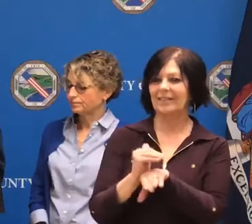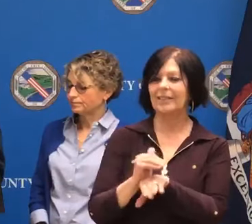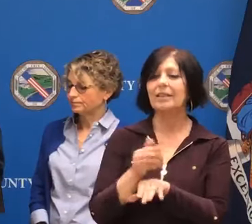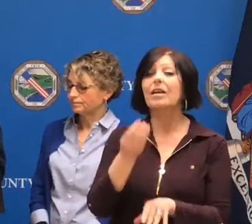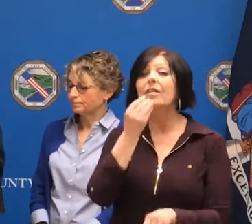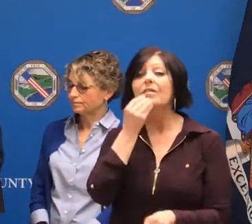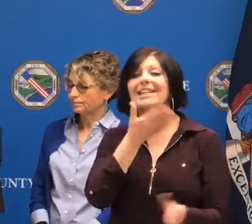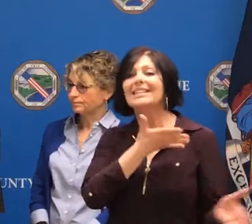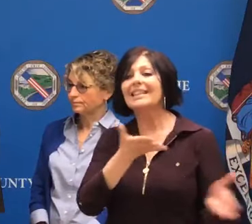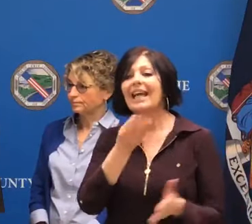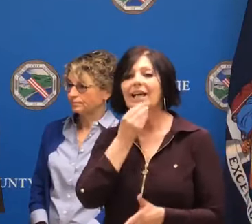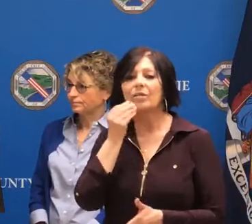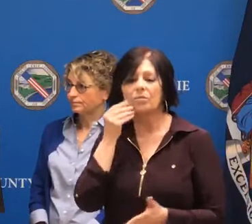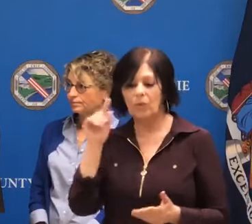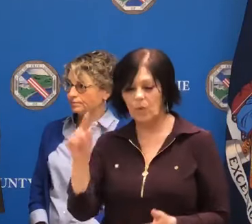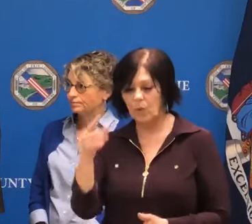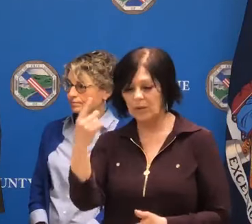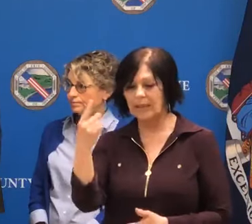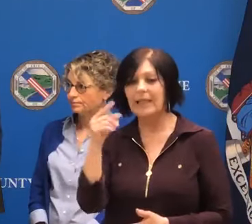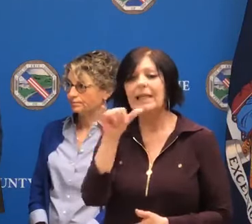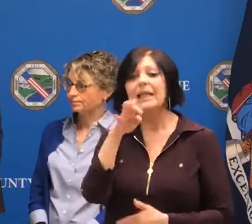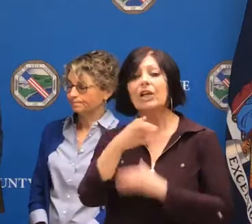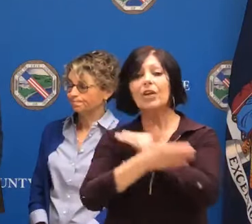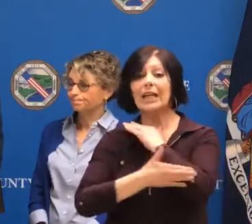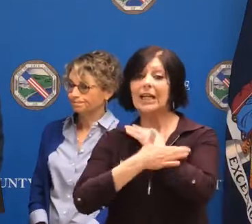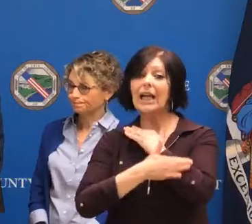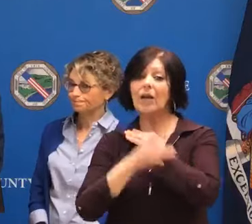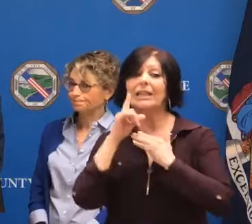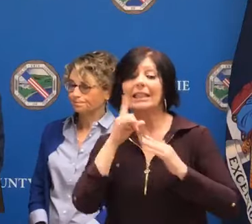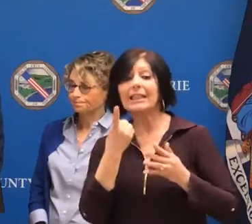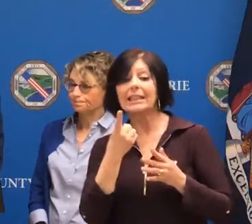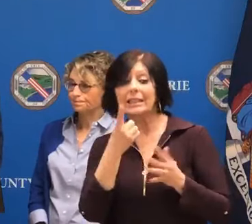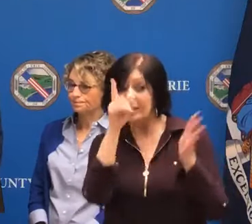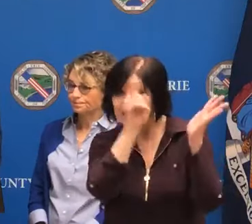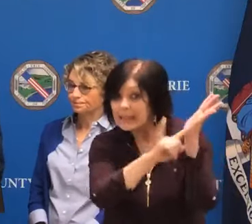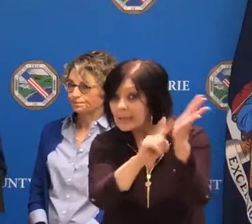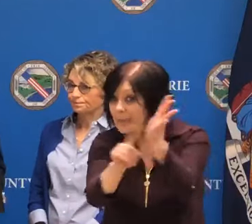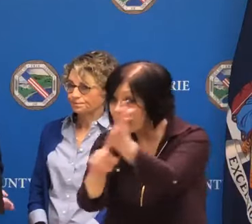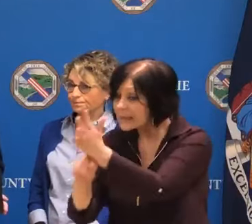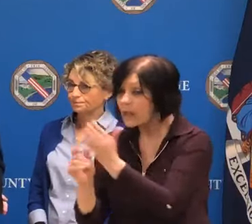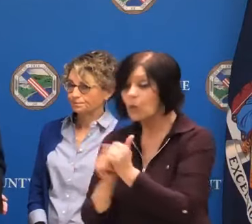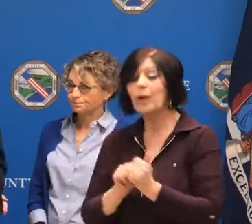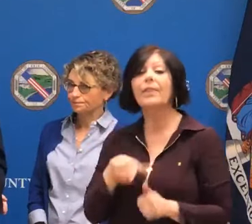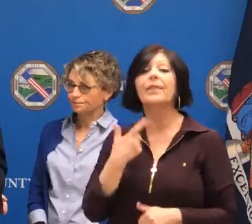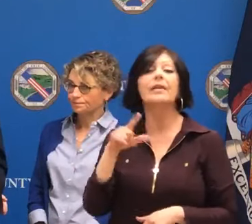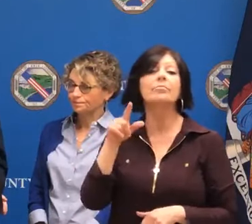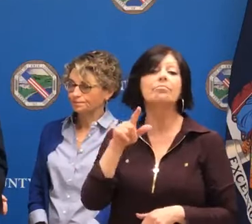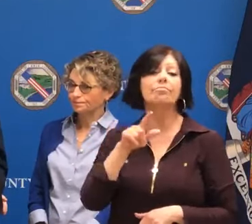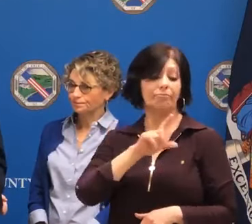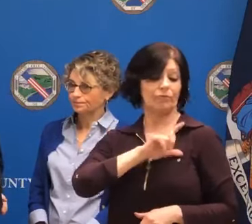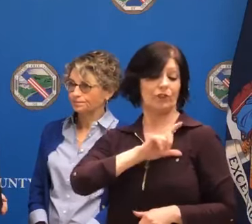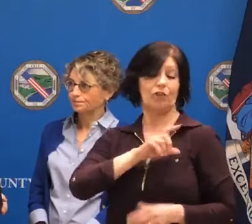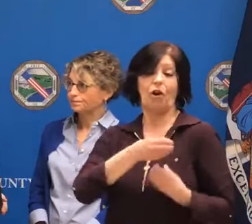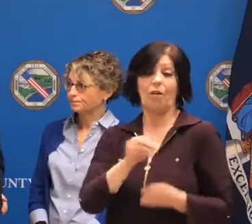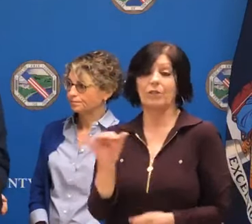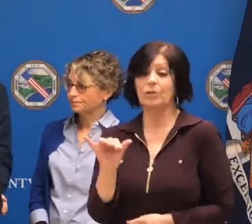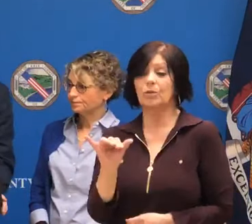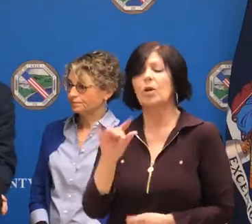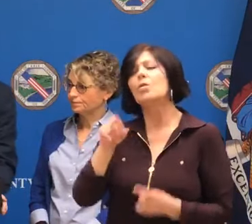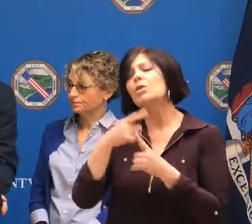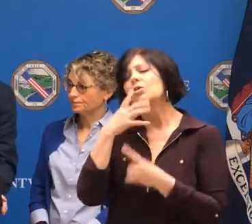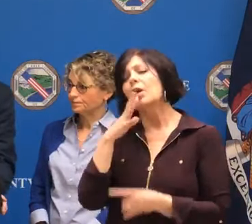The Erie County Department of Health is inspecting and enforcing with the Erie County Sheriff's Office those rules. And when we talk about